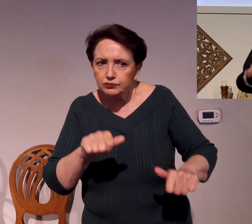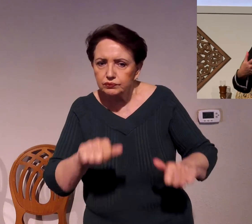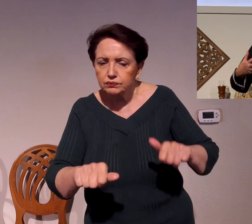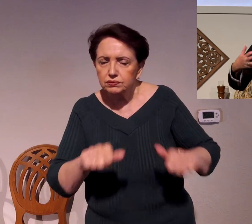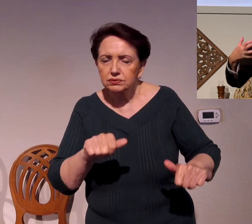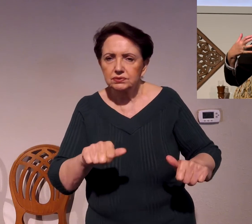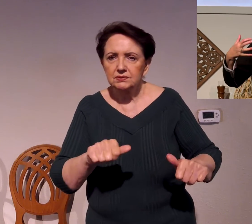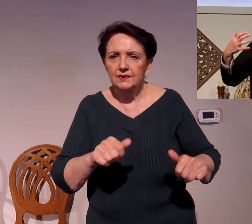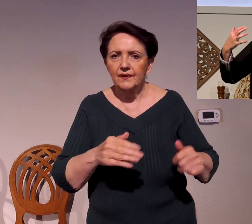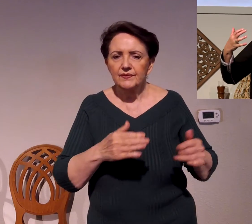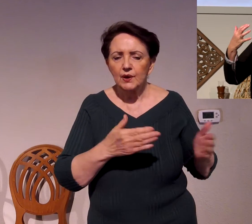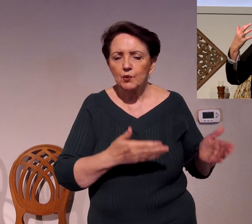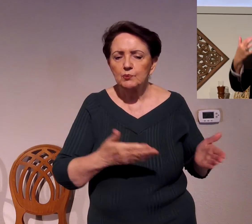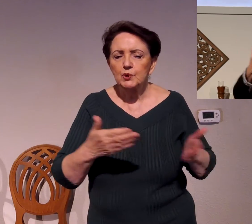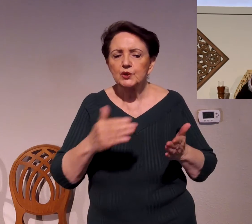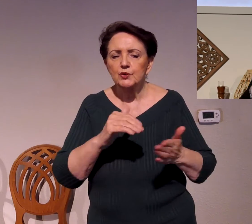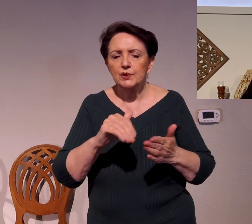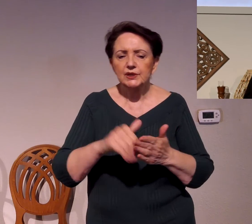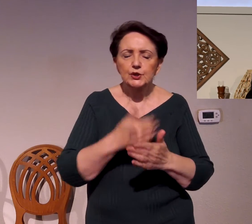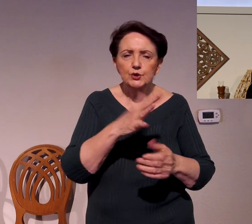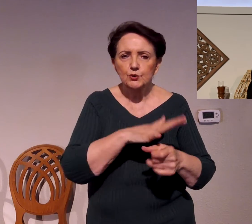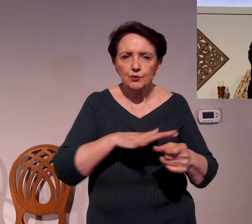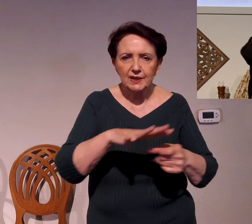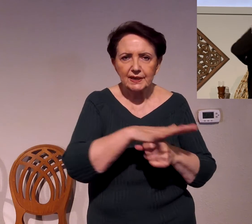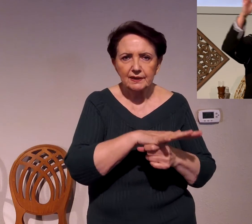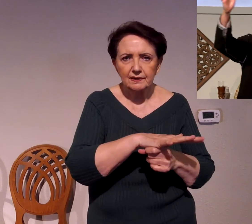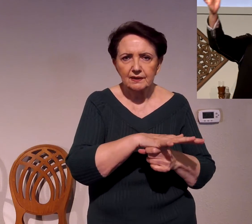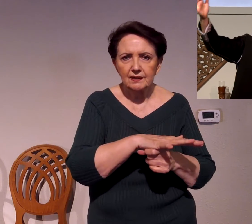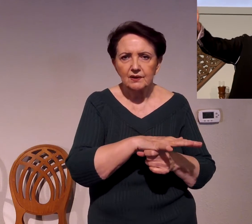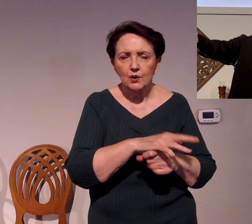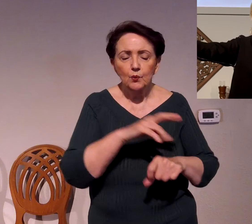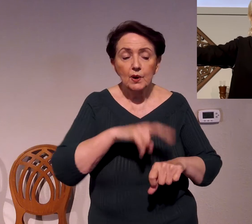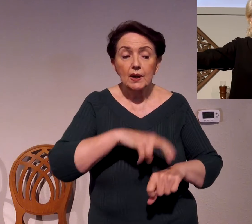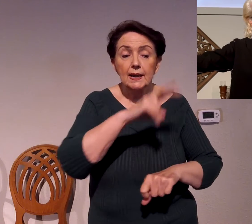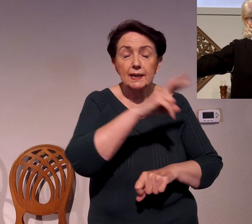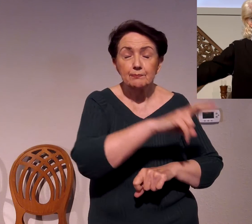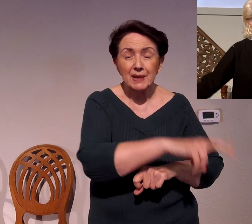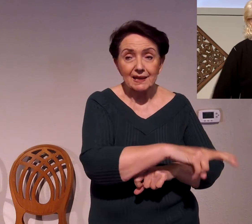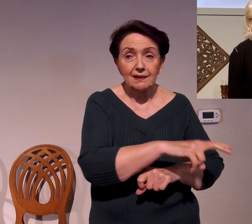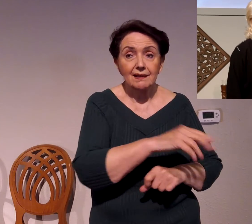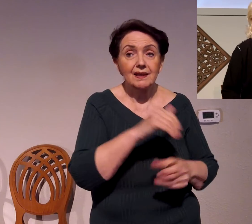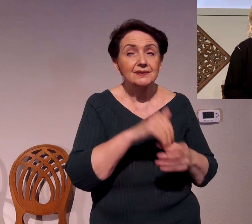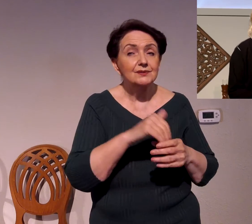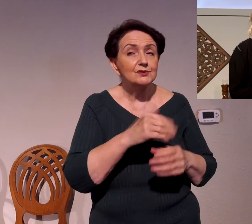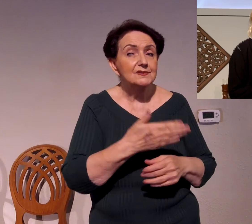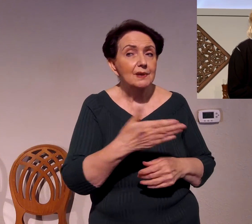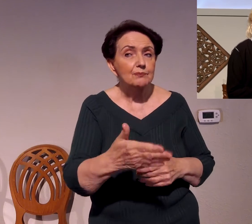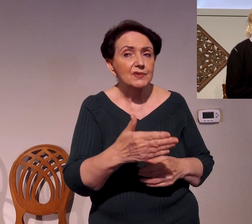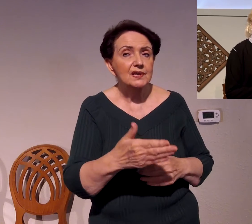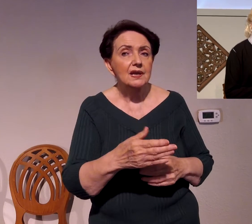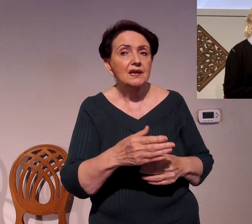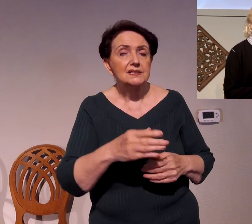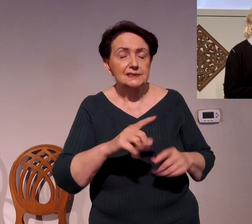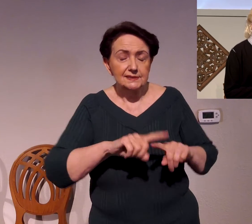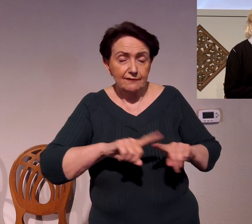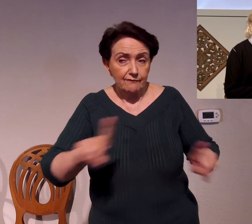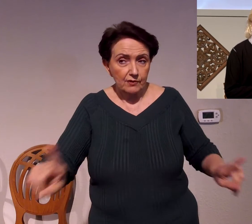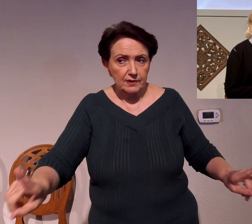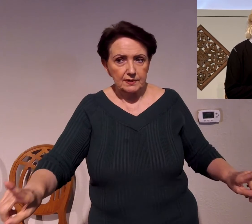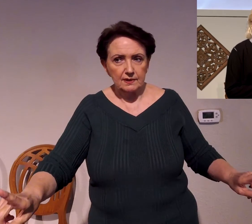whole new arenas. We are, after all, leaping into something very